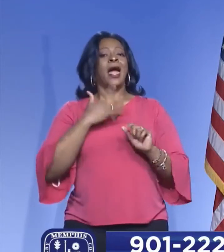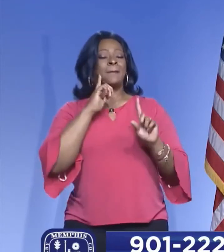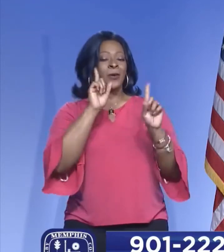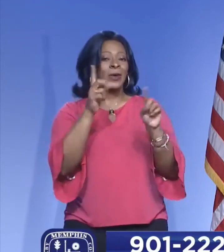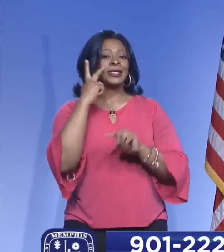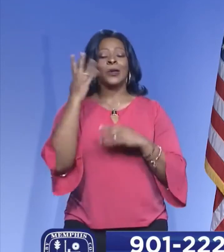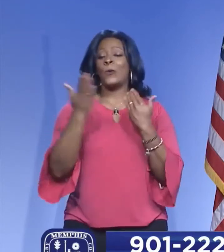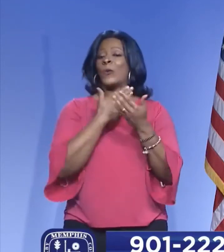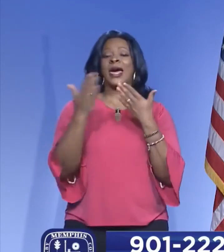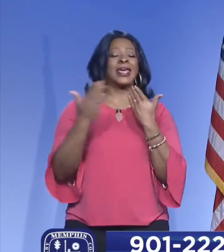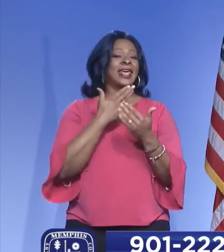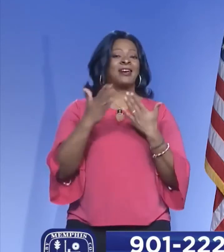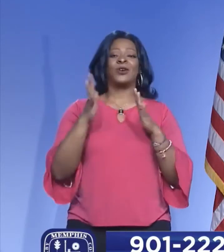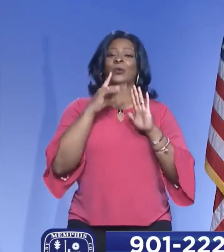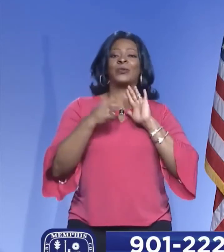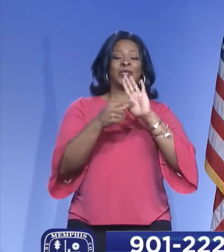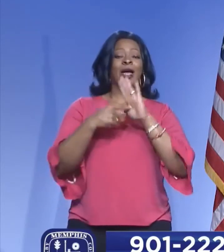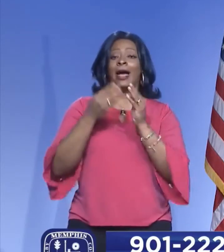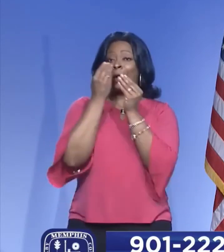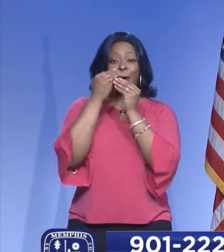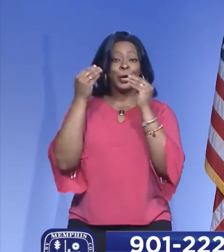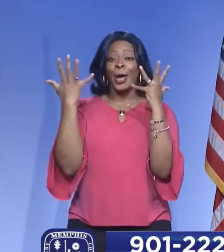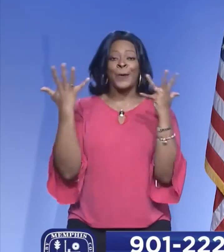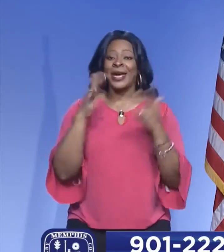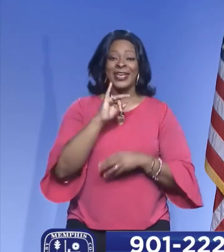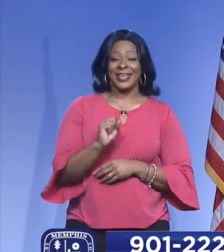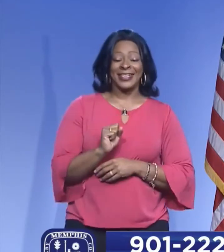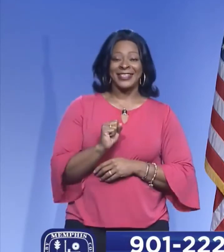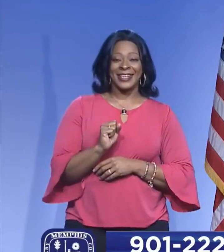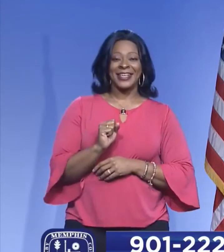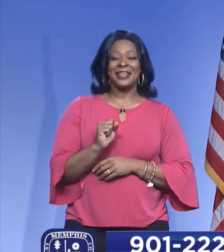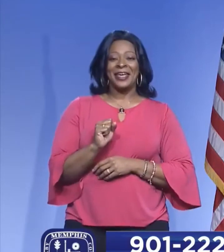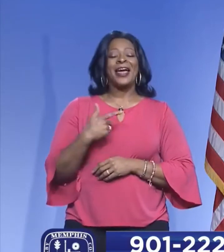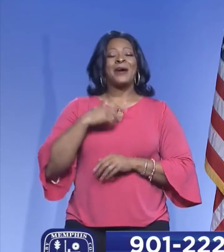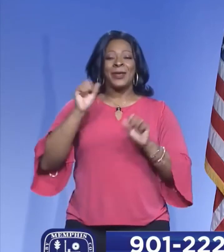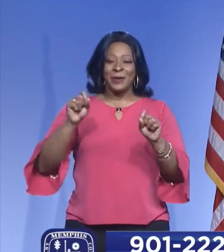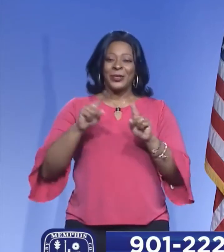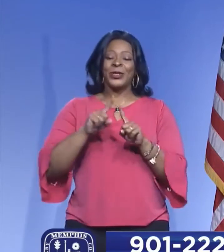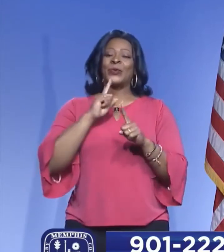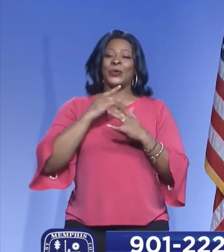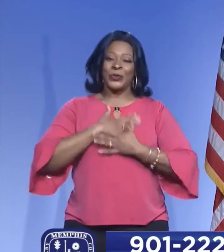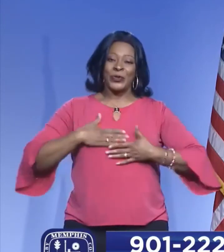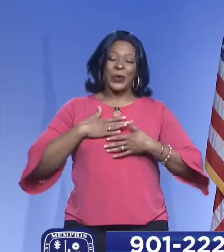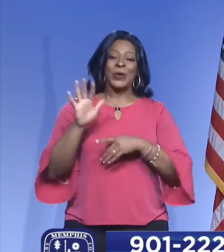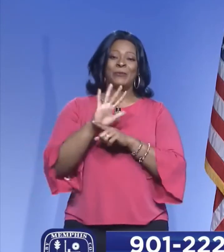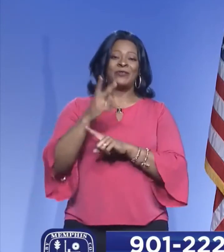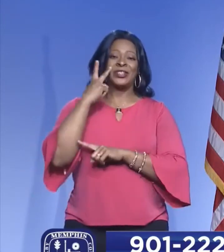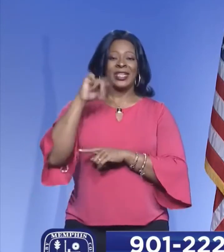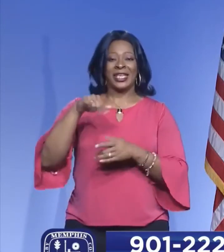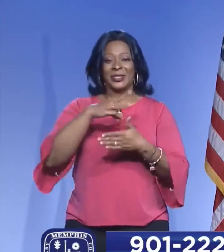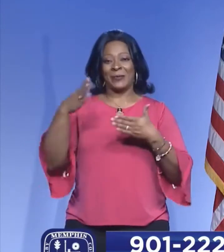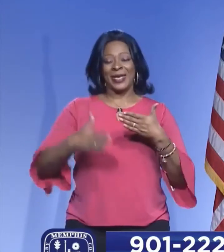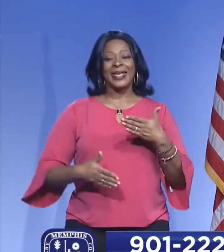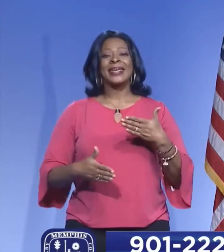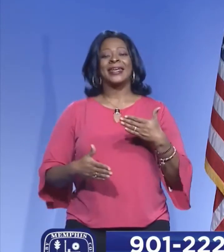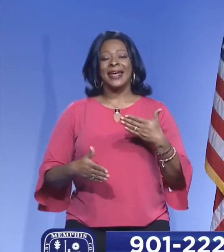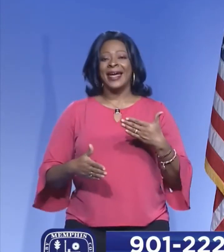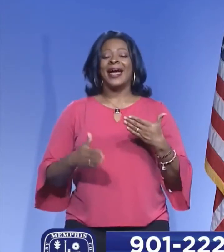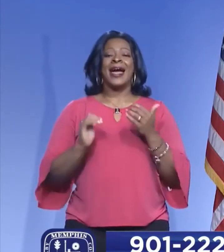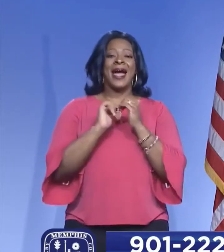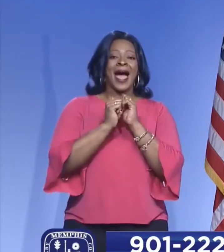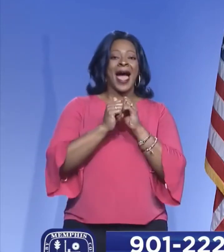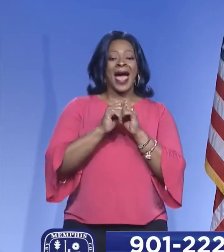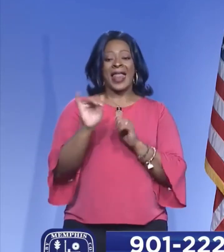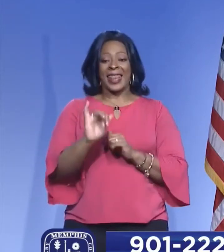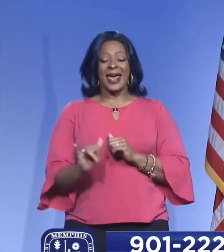see whatever is coming out. And I don't care what it is. I'll be in the movie theaters seeing it this weekend. I'll